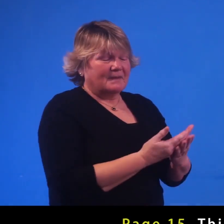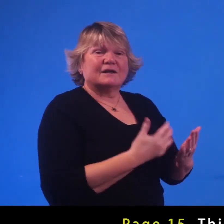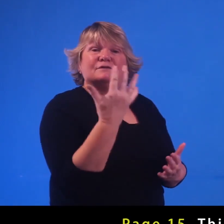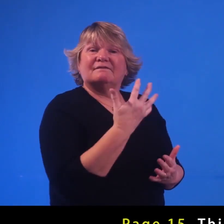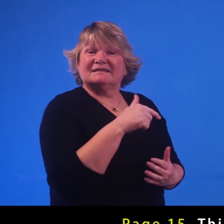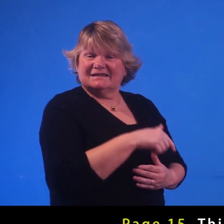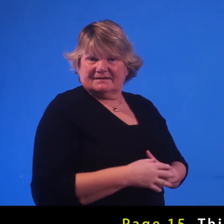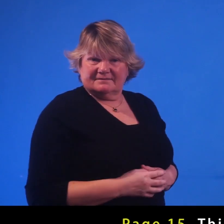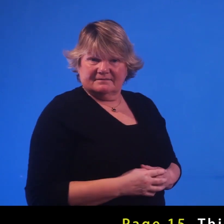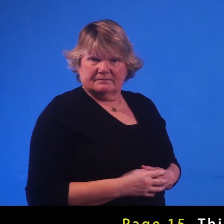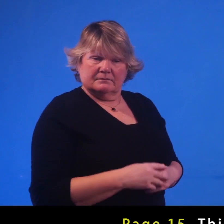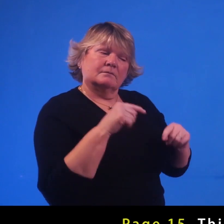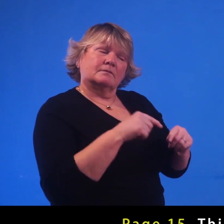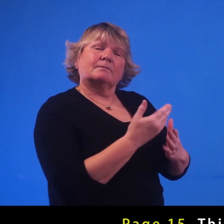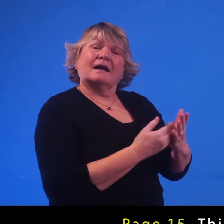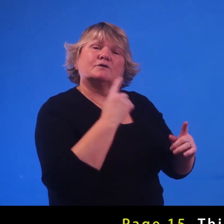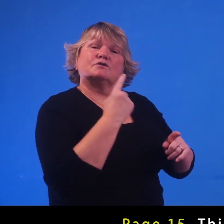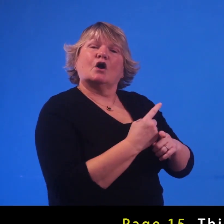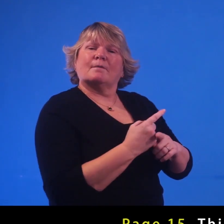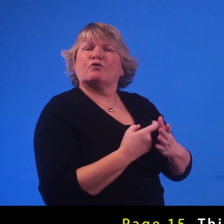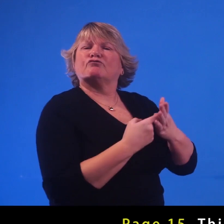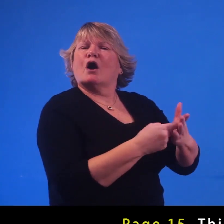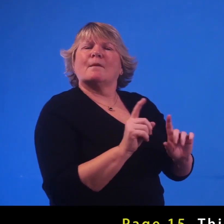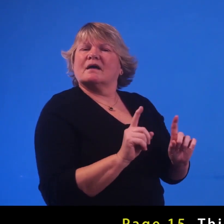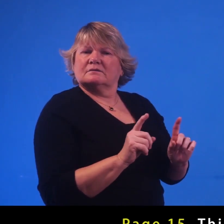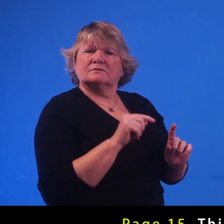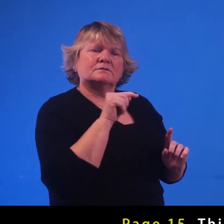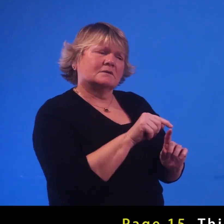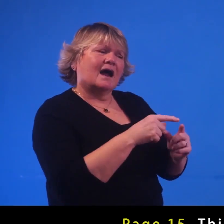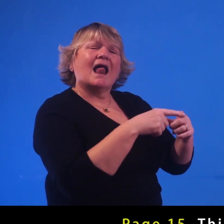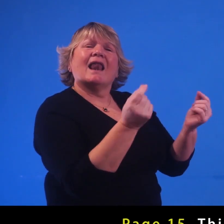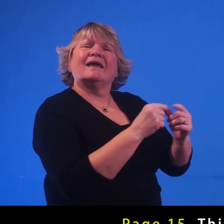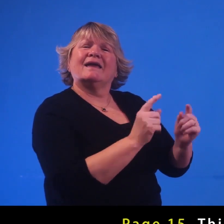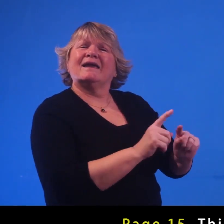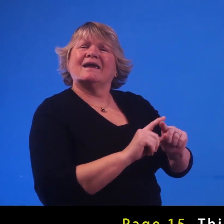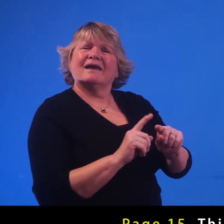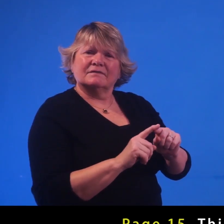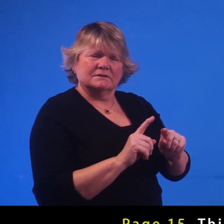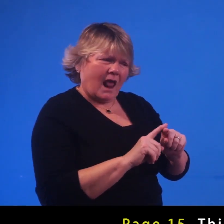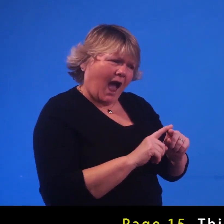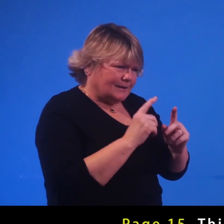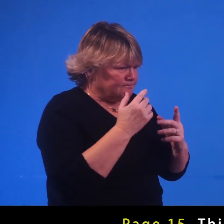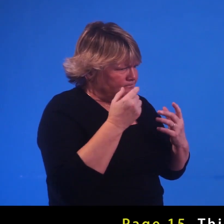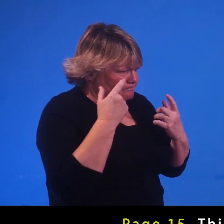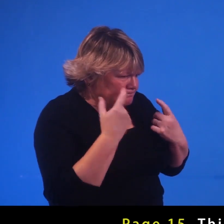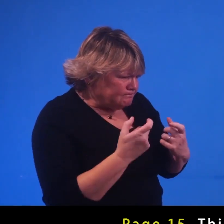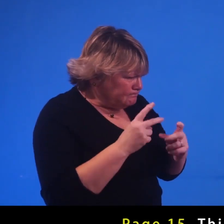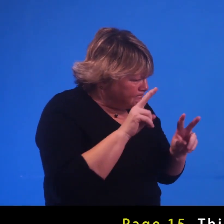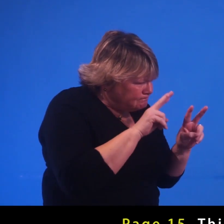Page 15. This page recommends the close observation of leaves,